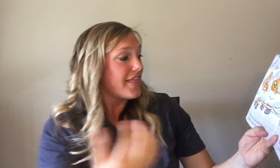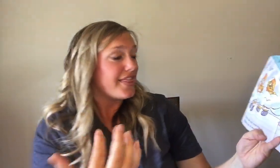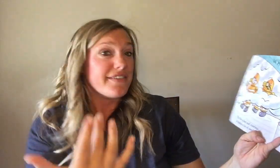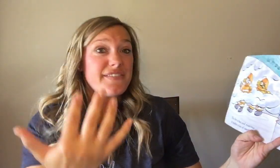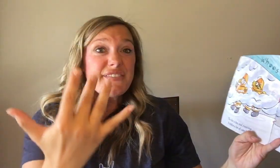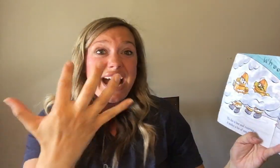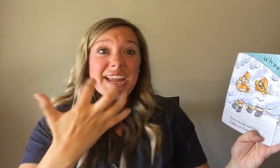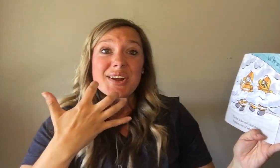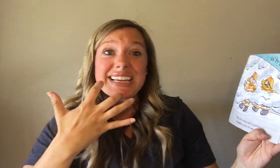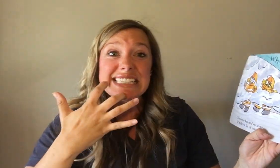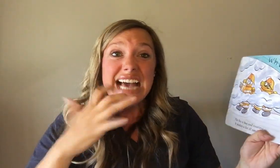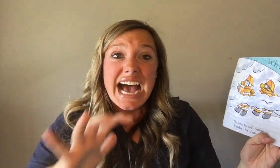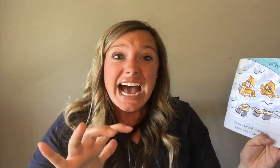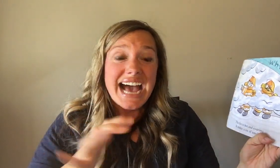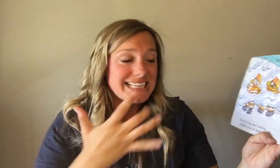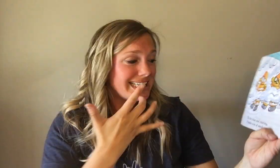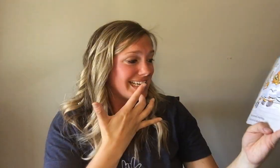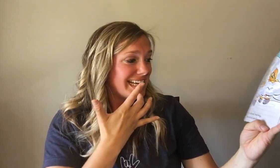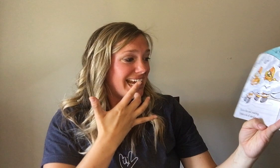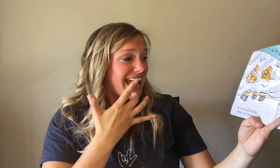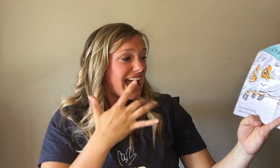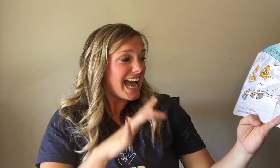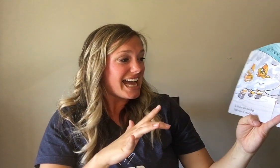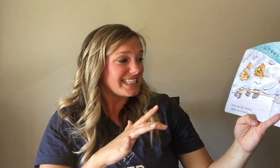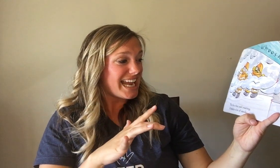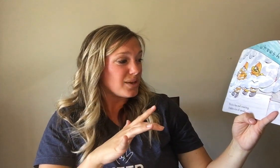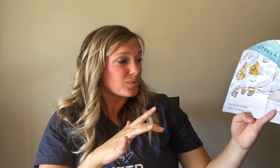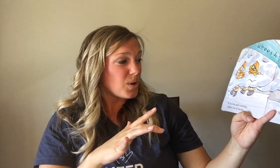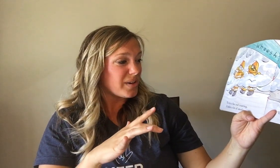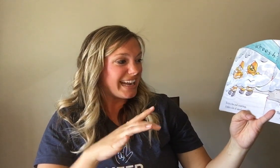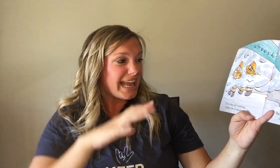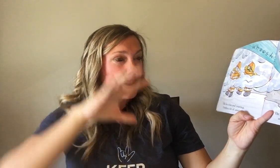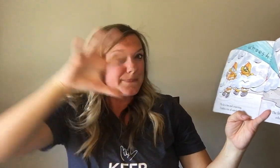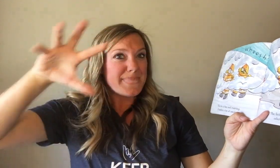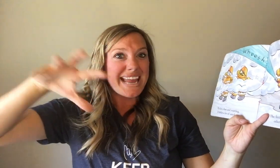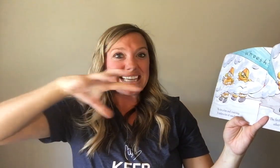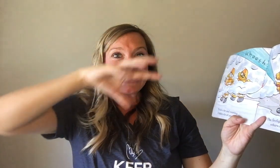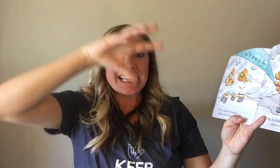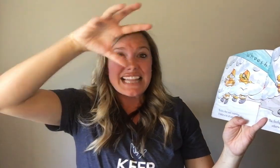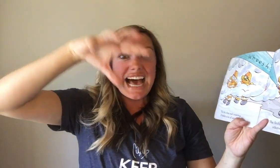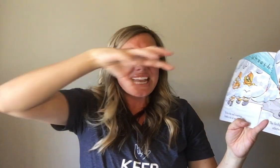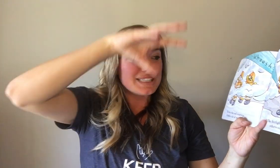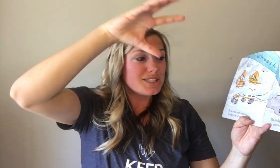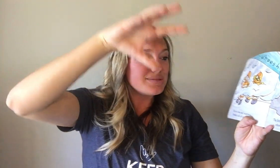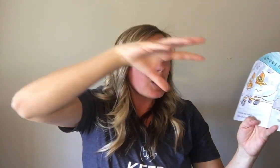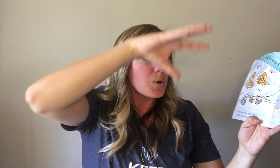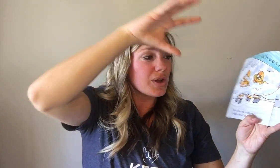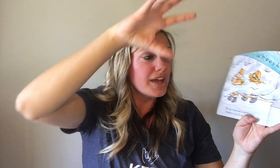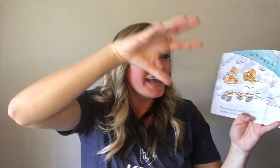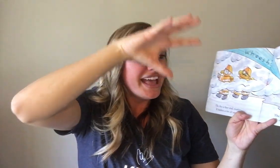The fire is hot, hot and roaring. It makes a lot of smoke.